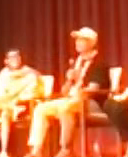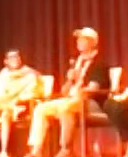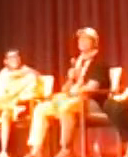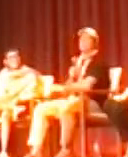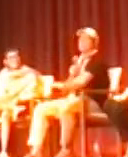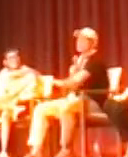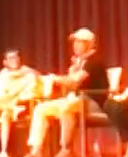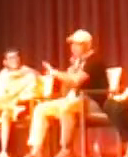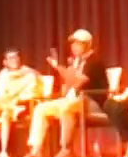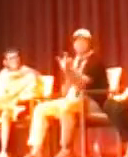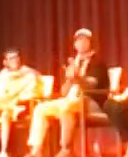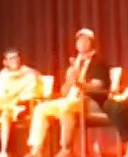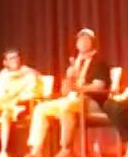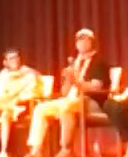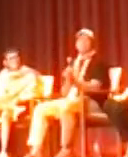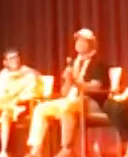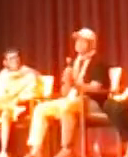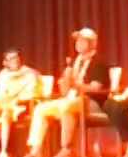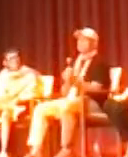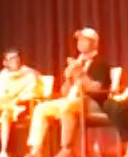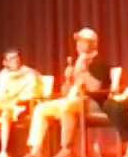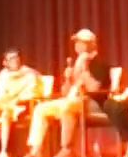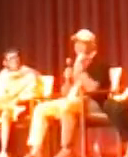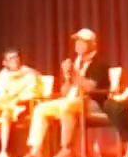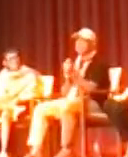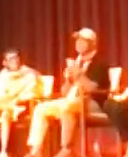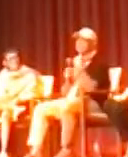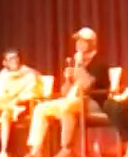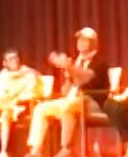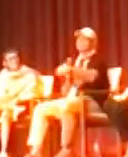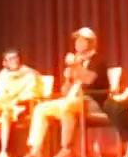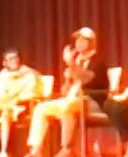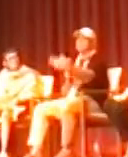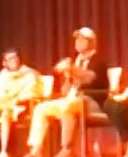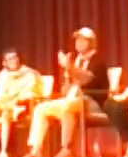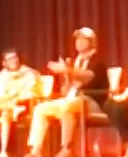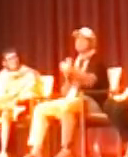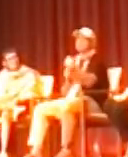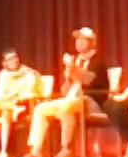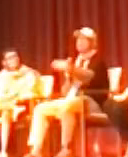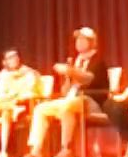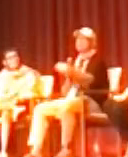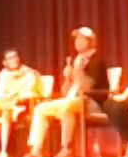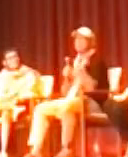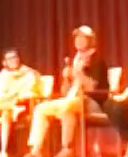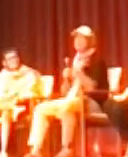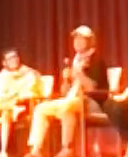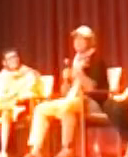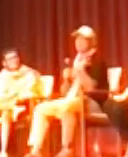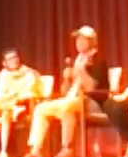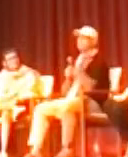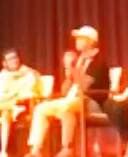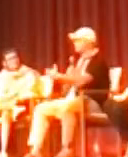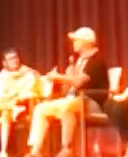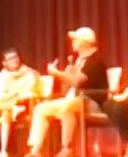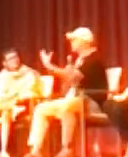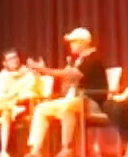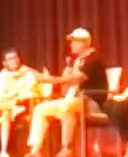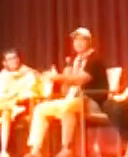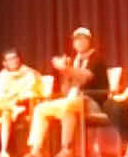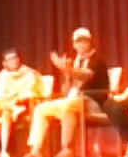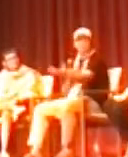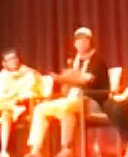going to have thousands of our people there, and we're going to really shift the needle of what we as